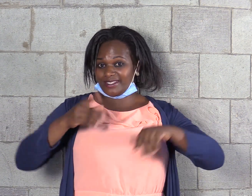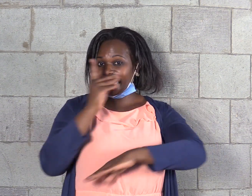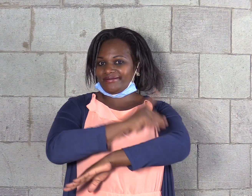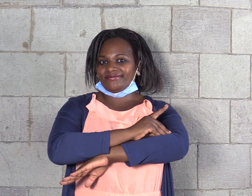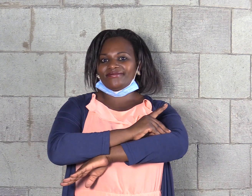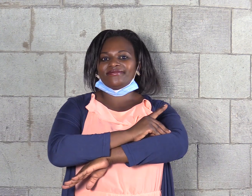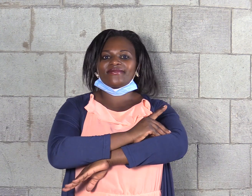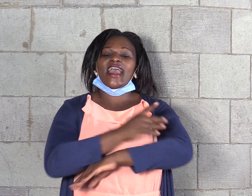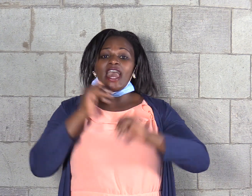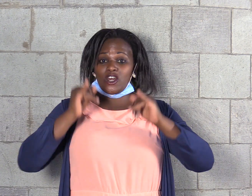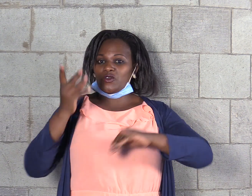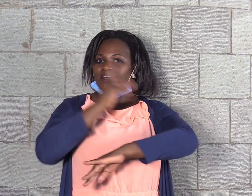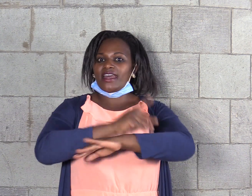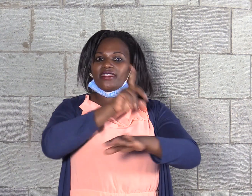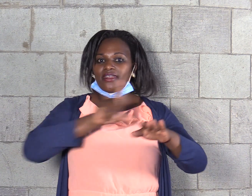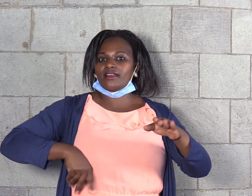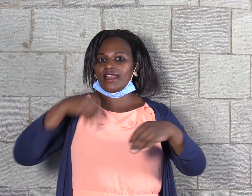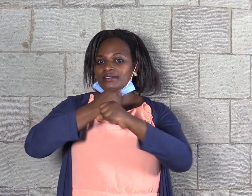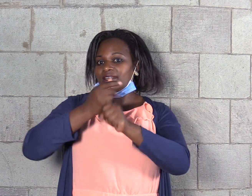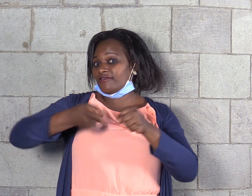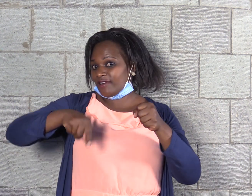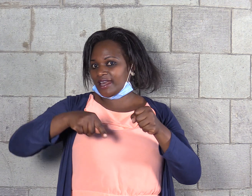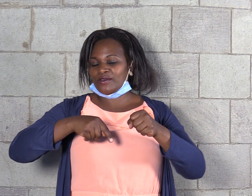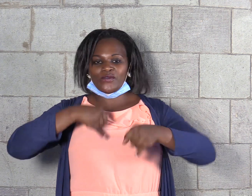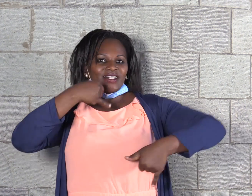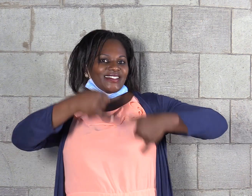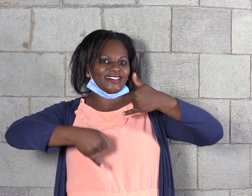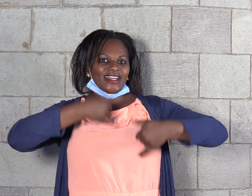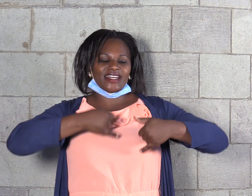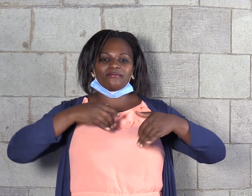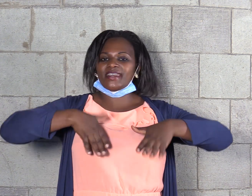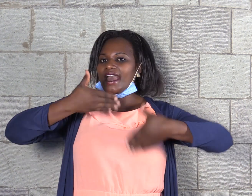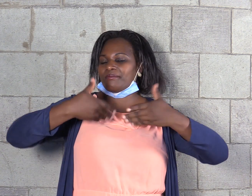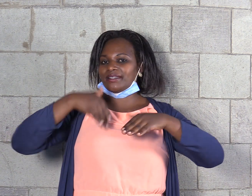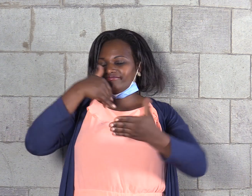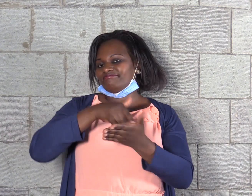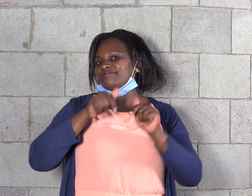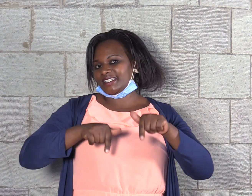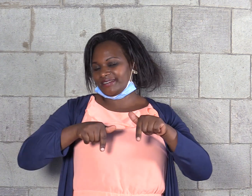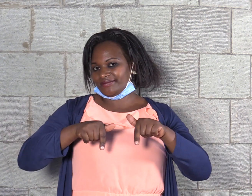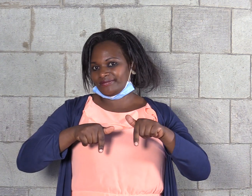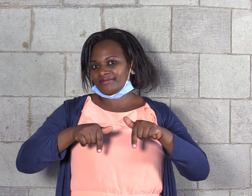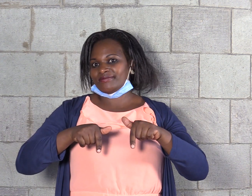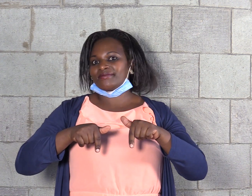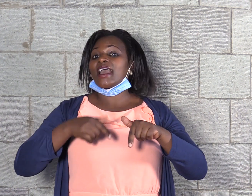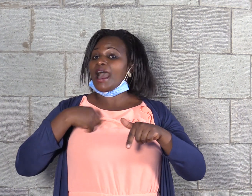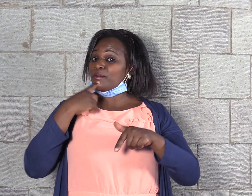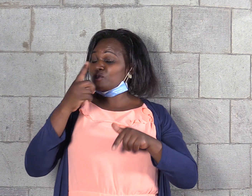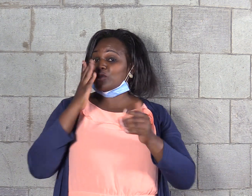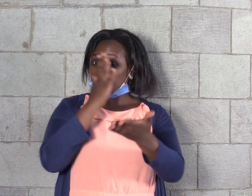is a new day that the Lord has made for us, that we shall rejoice and be glad in it. I'm sure you are watching me at